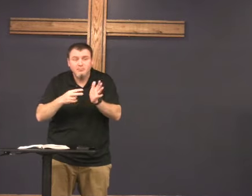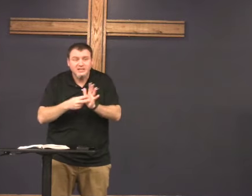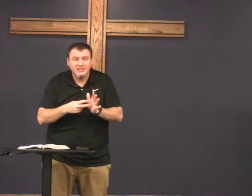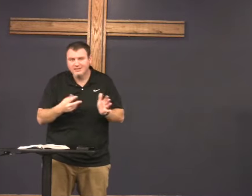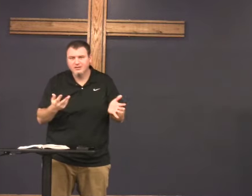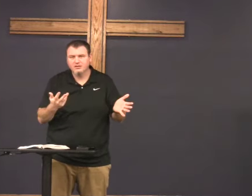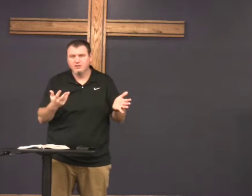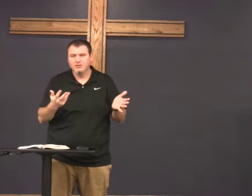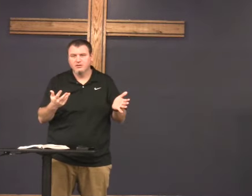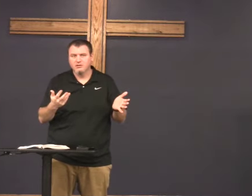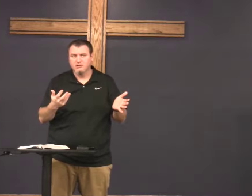What does it mean?